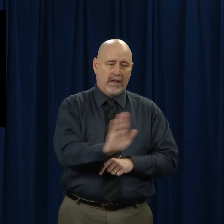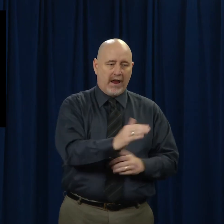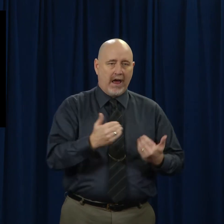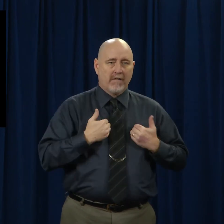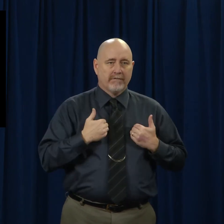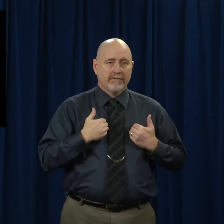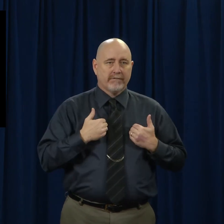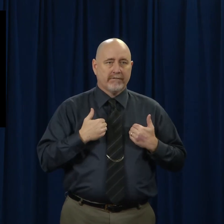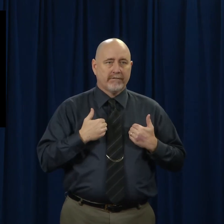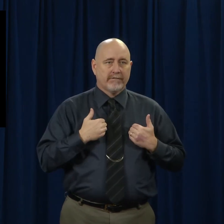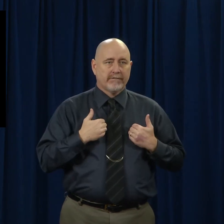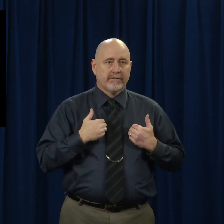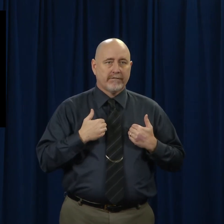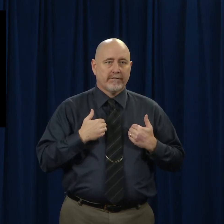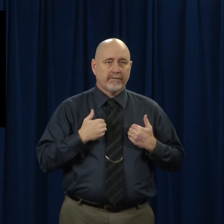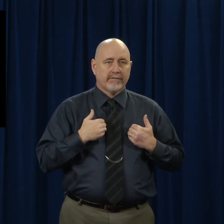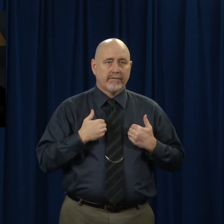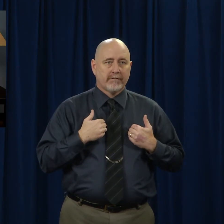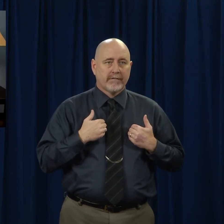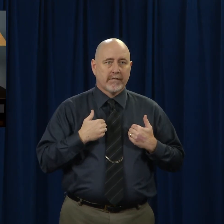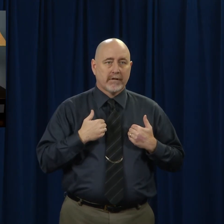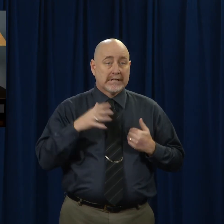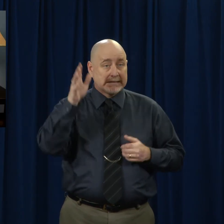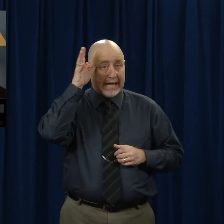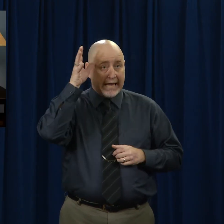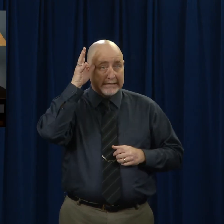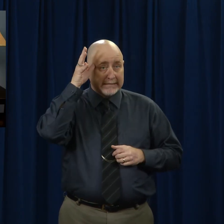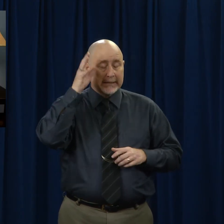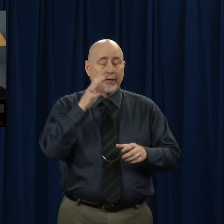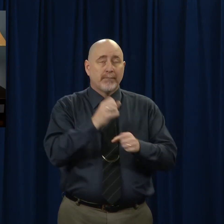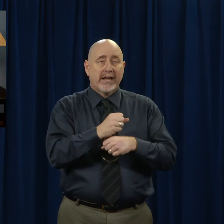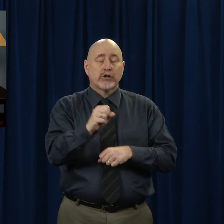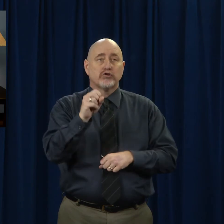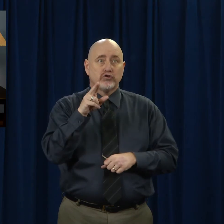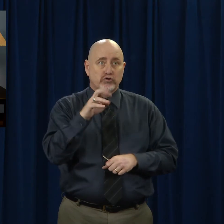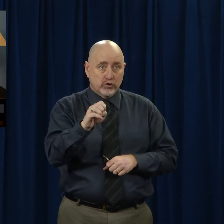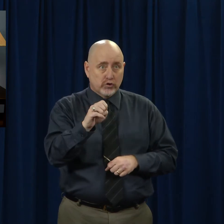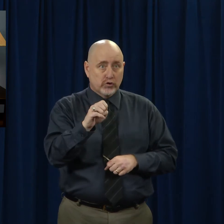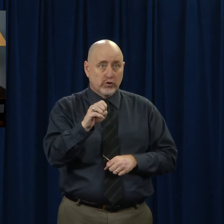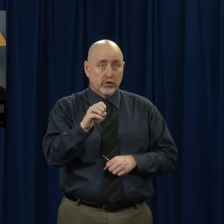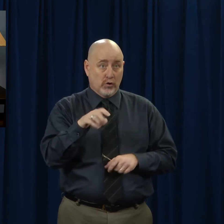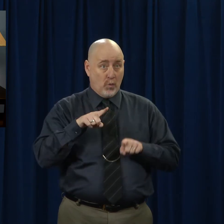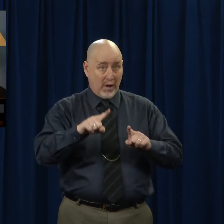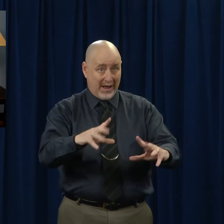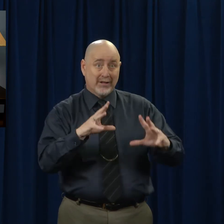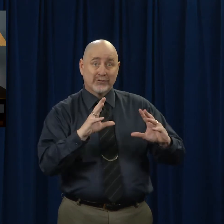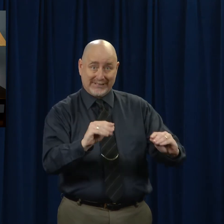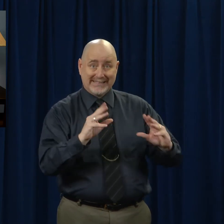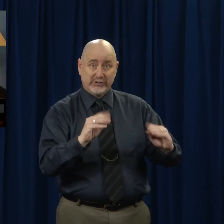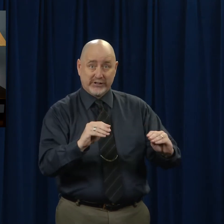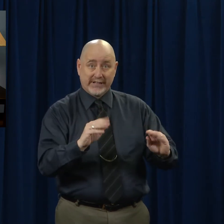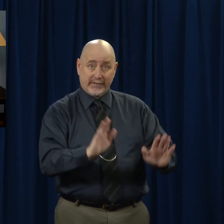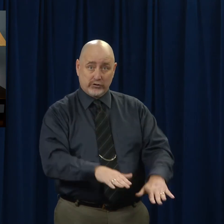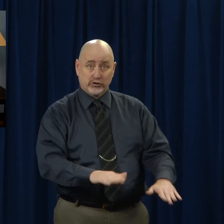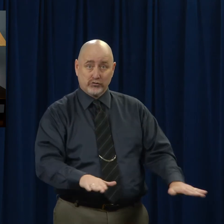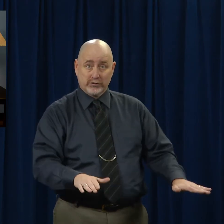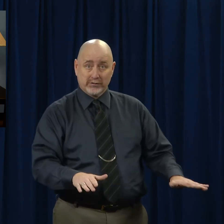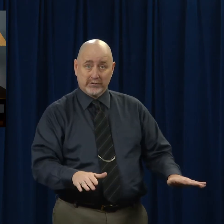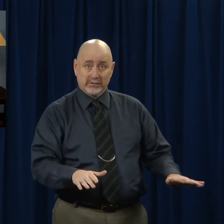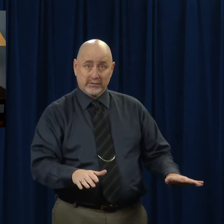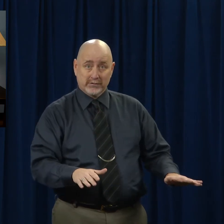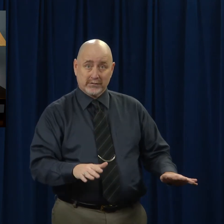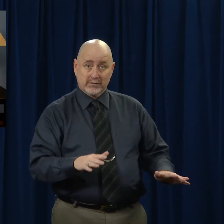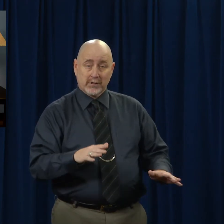pertains to his children or her children. Dads, make sure that while you're teaching your